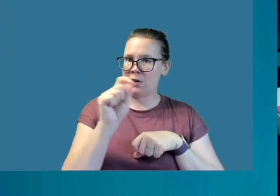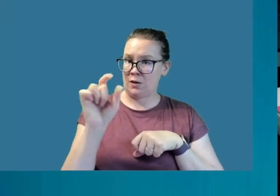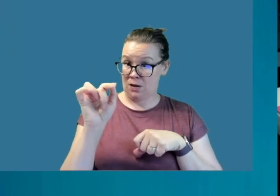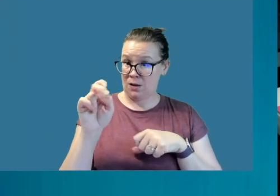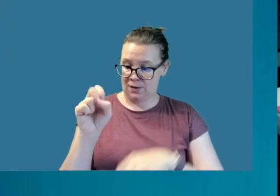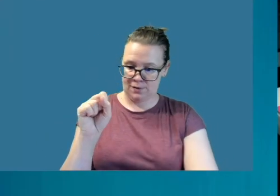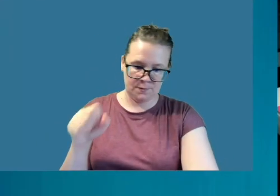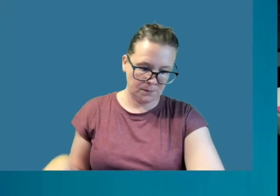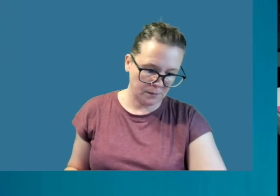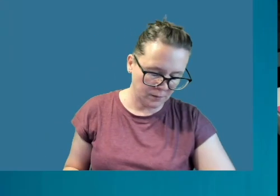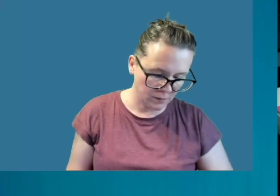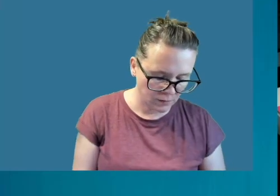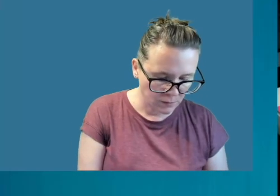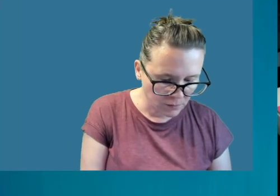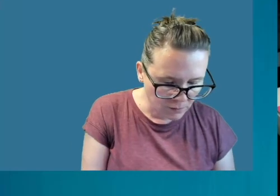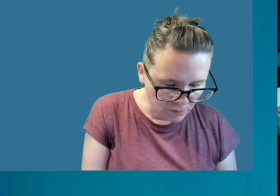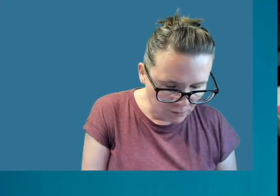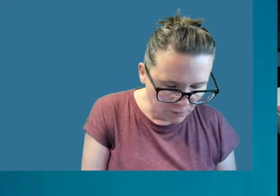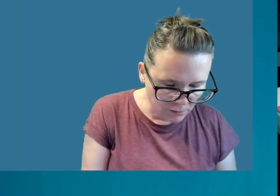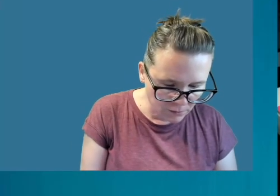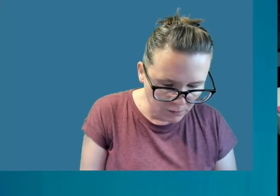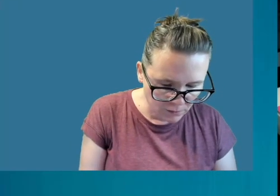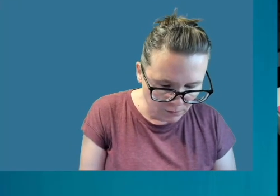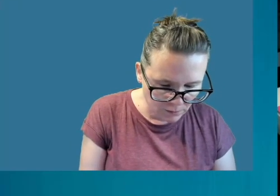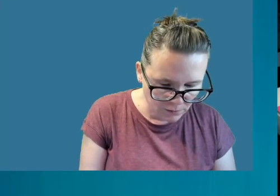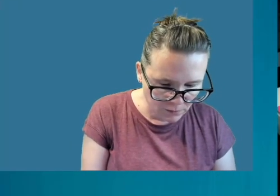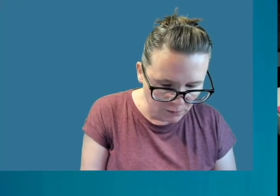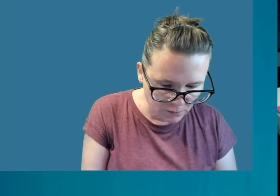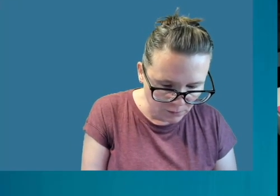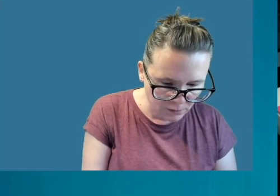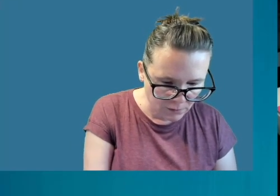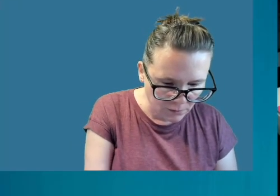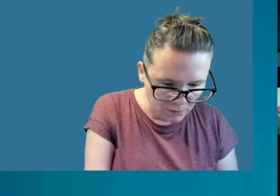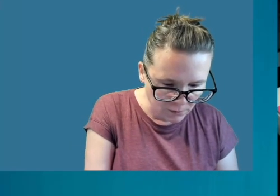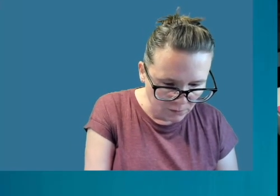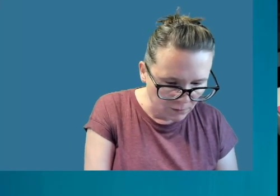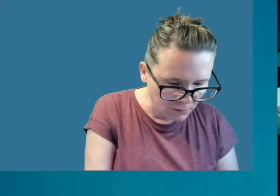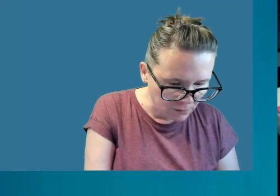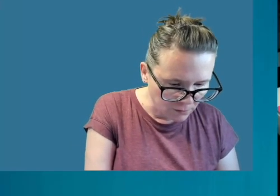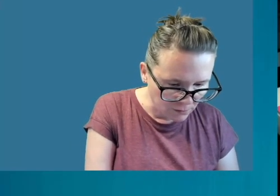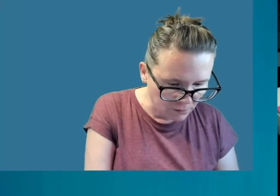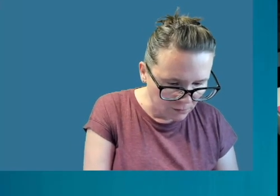little X marks on those dashed lines just to remind you not to sew on them.